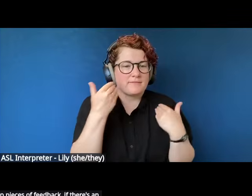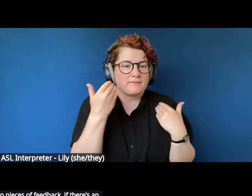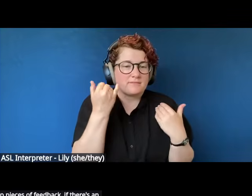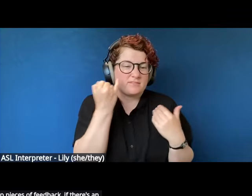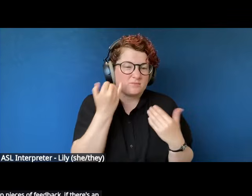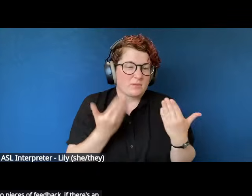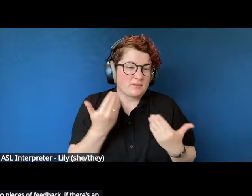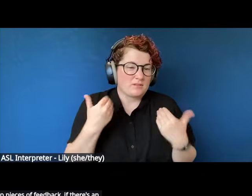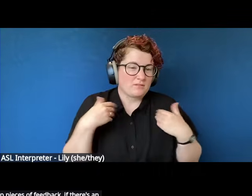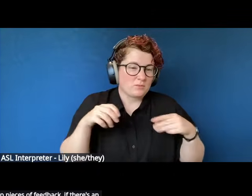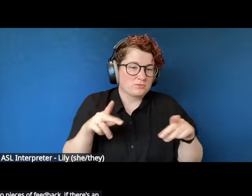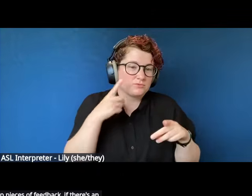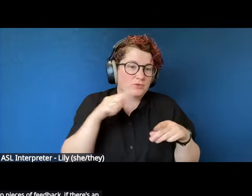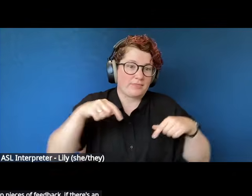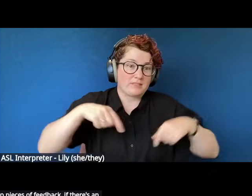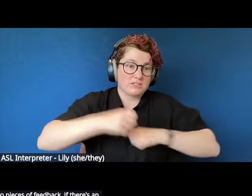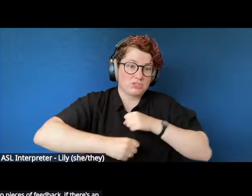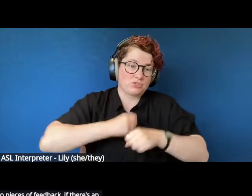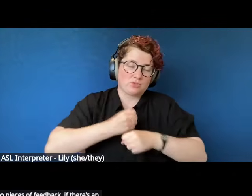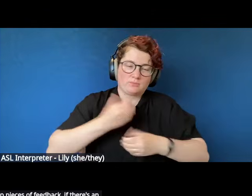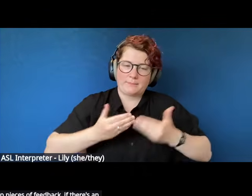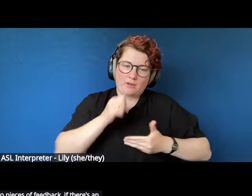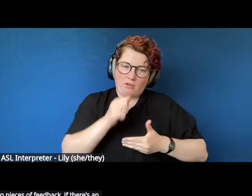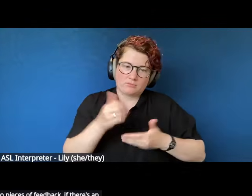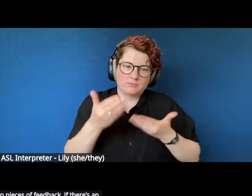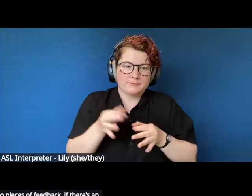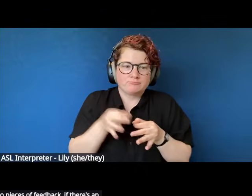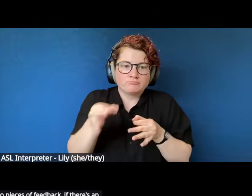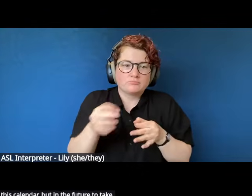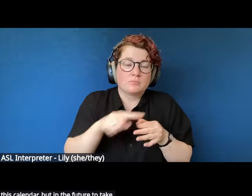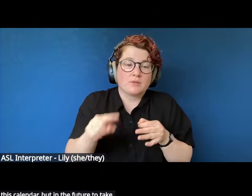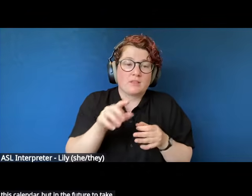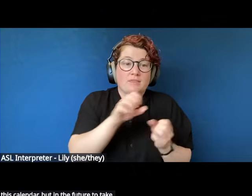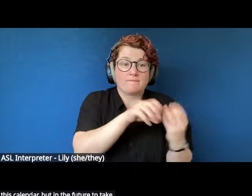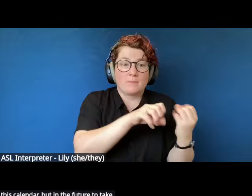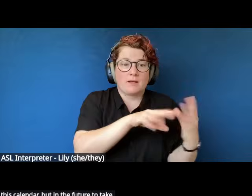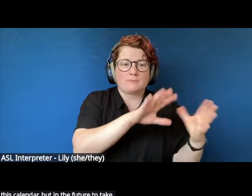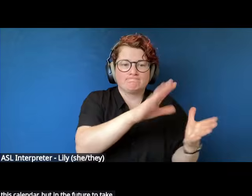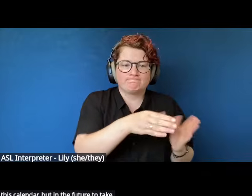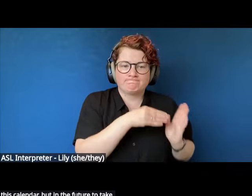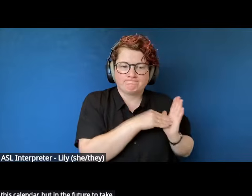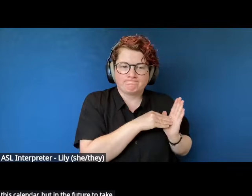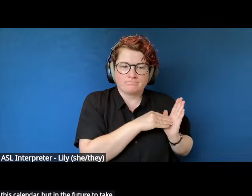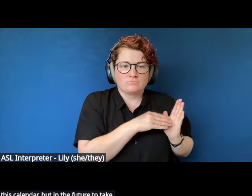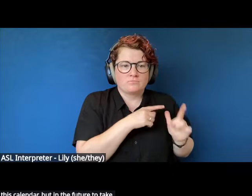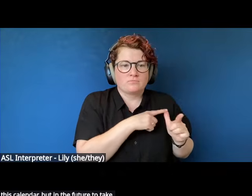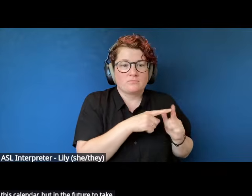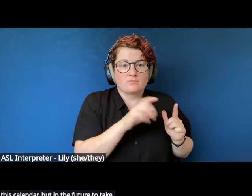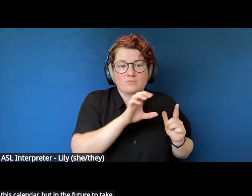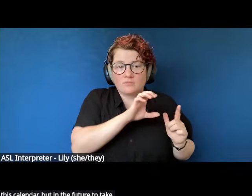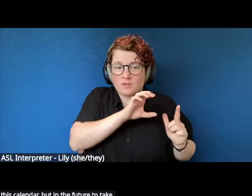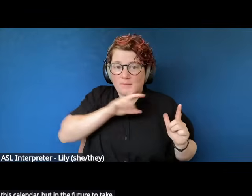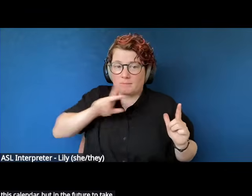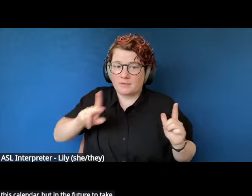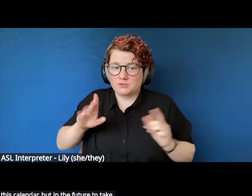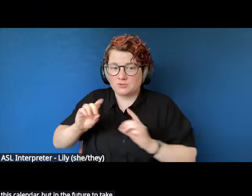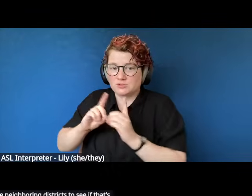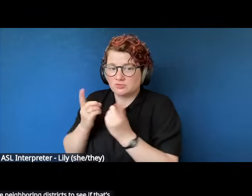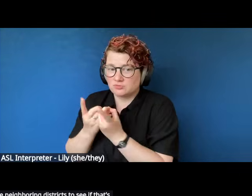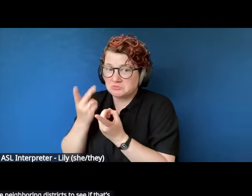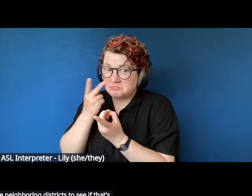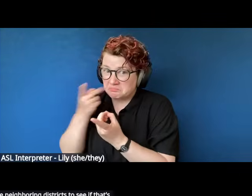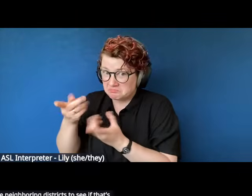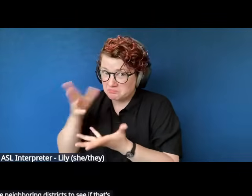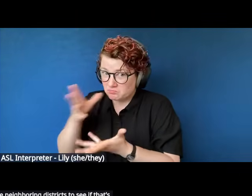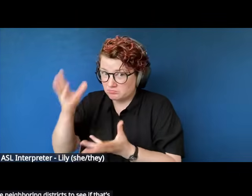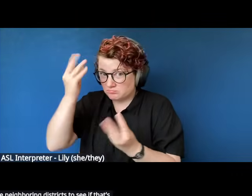know, for this calendar, but in the future to take that feedback and really go back to the neighboring districts to see if that's something that they might consider as